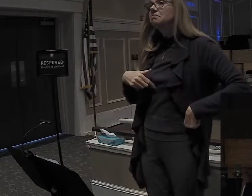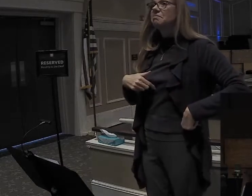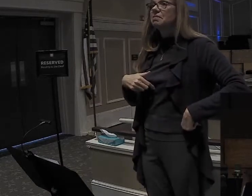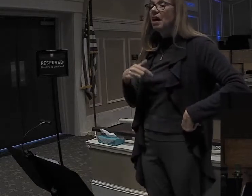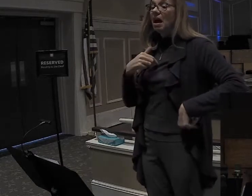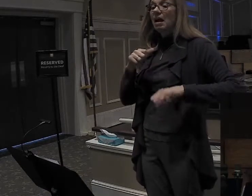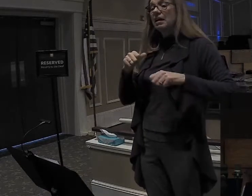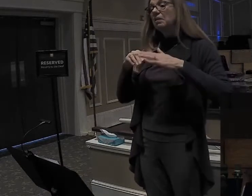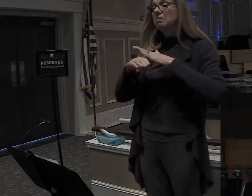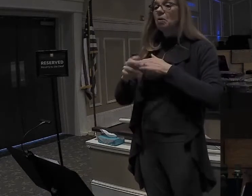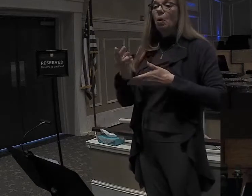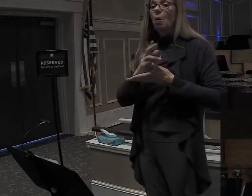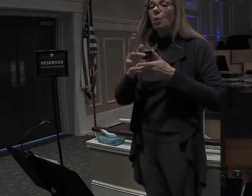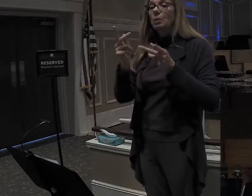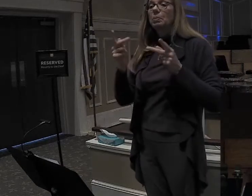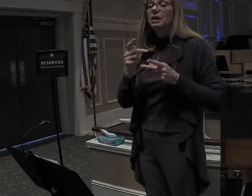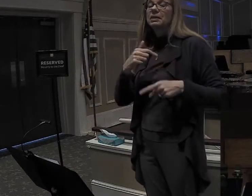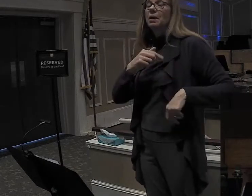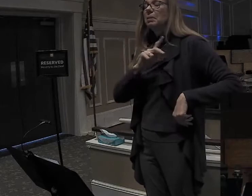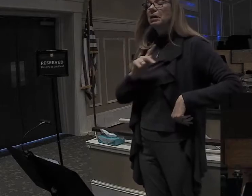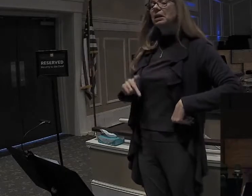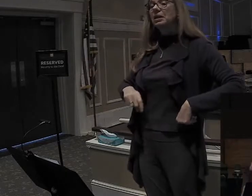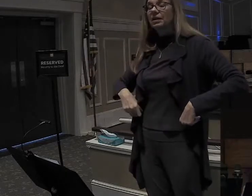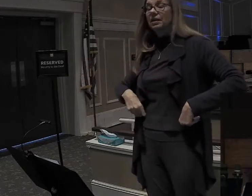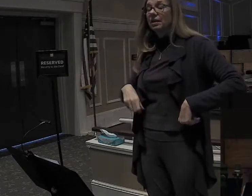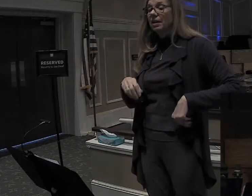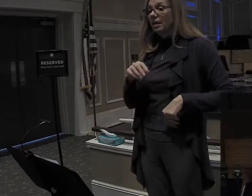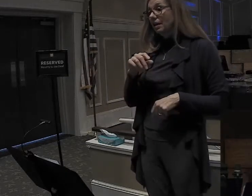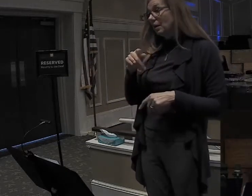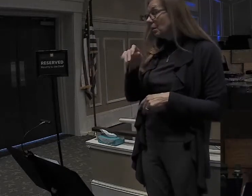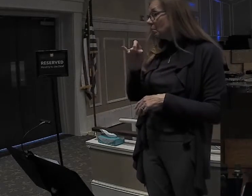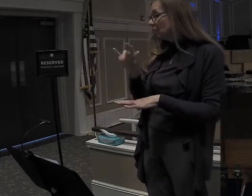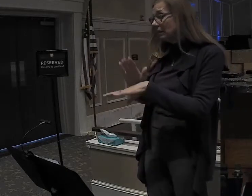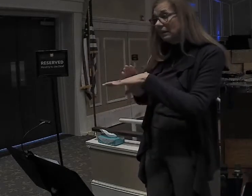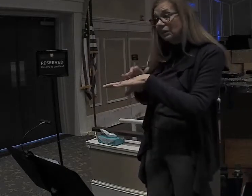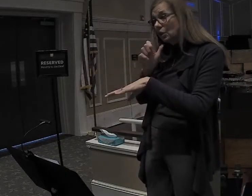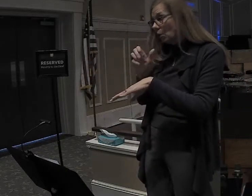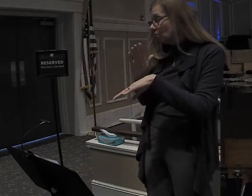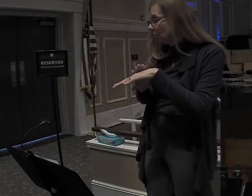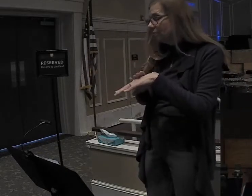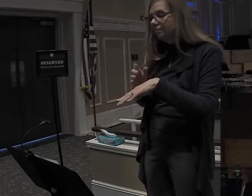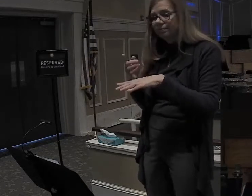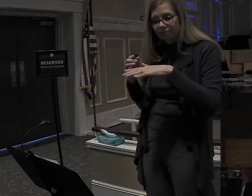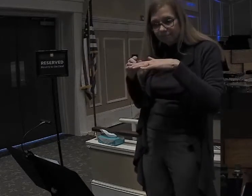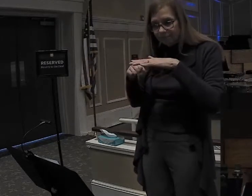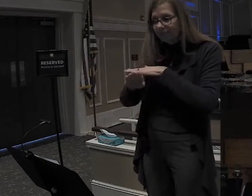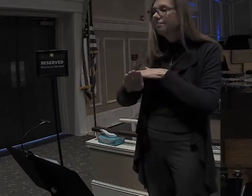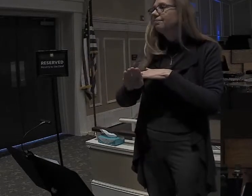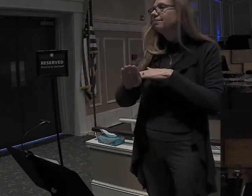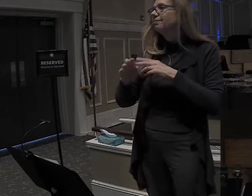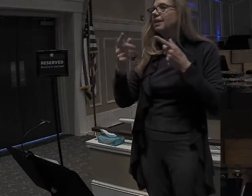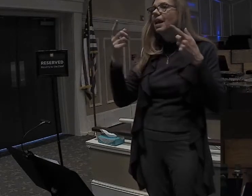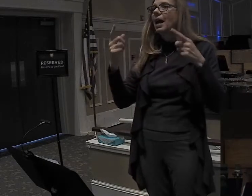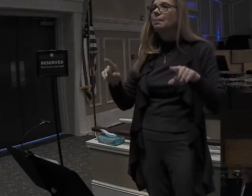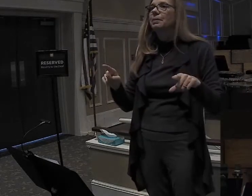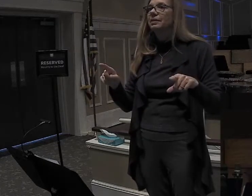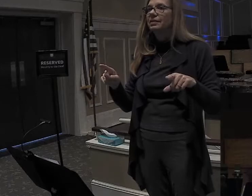go in the holy place. I can do whatever I wanted to. I'm a great king. And the priests say, don't go, don't do it, don't do it. And he goes in there to offer incense. And what happens